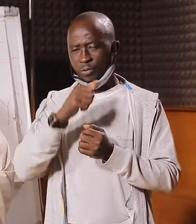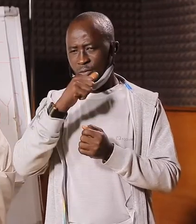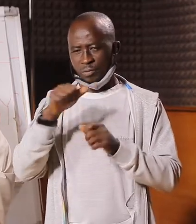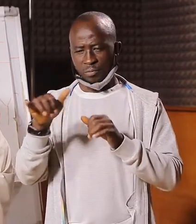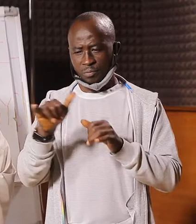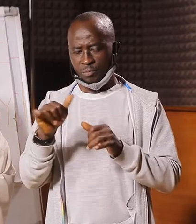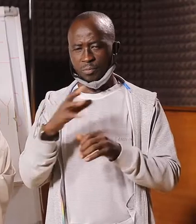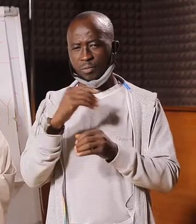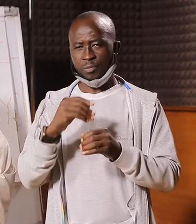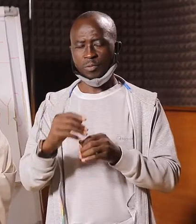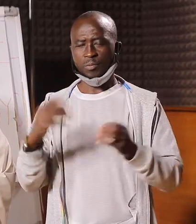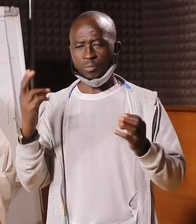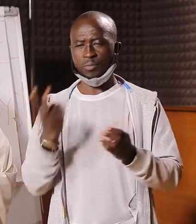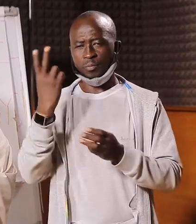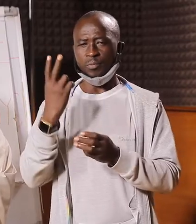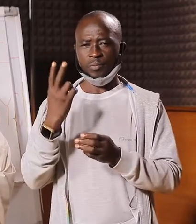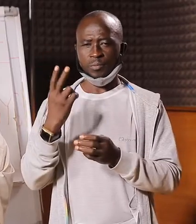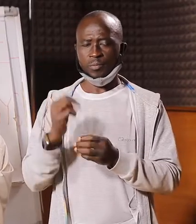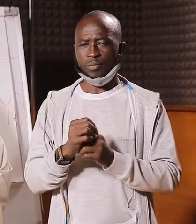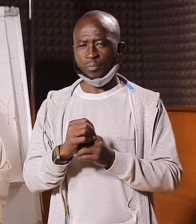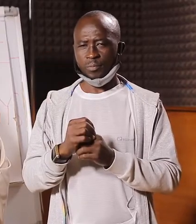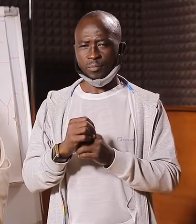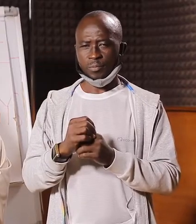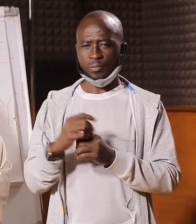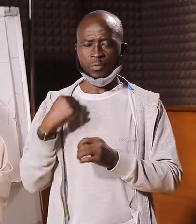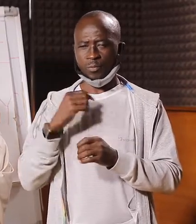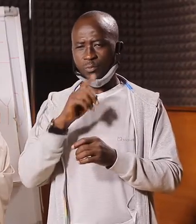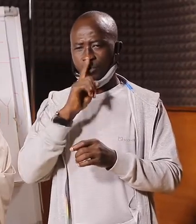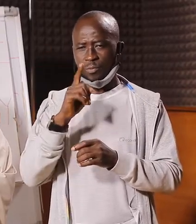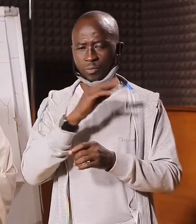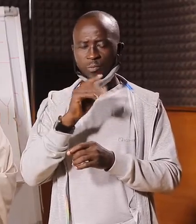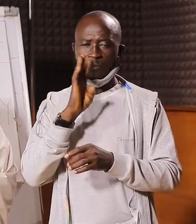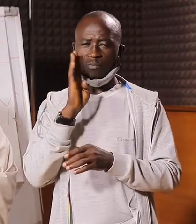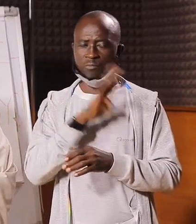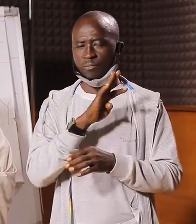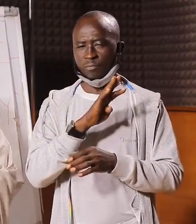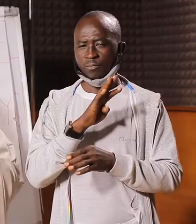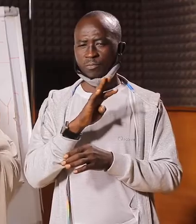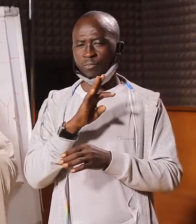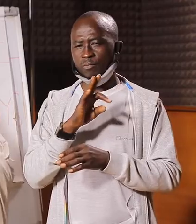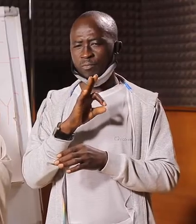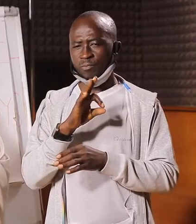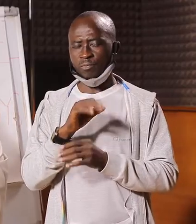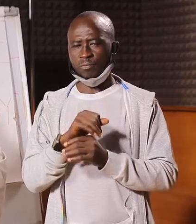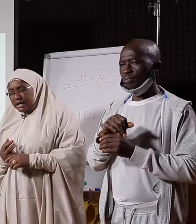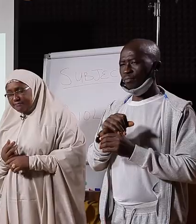aggregate, and multiple fruits. We also have true and false fruit. We also